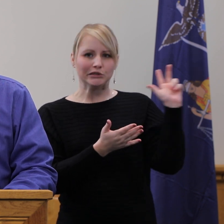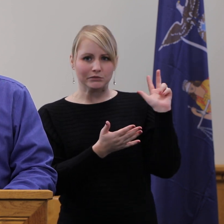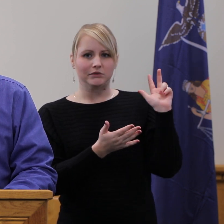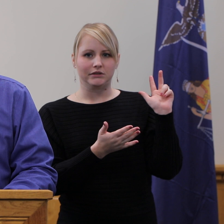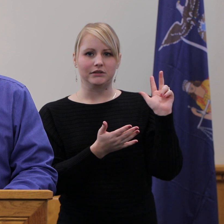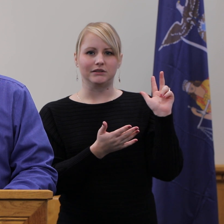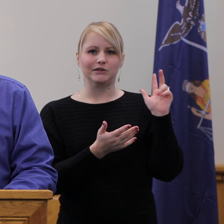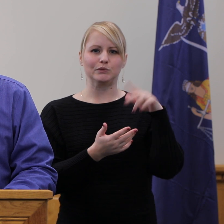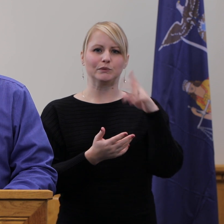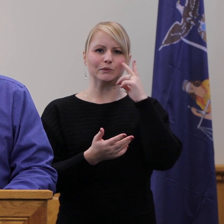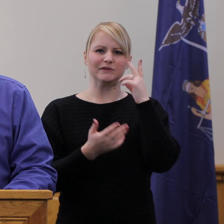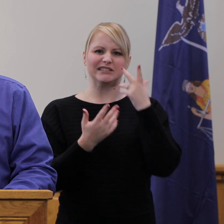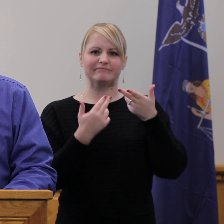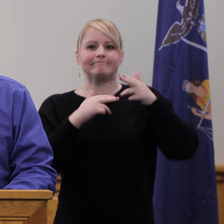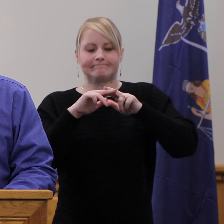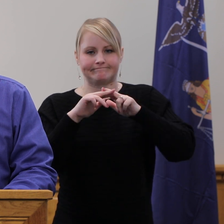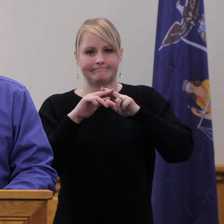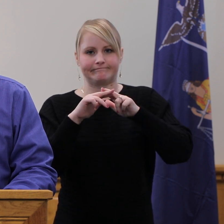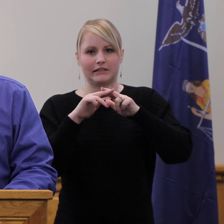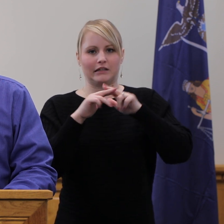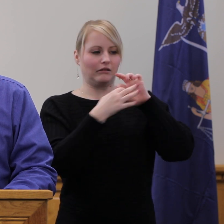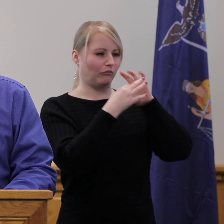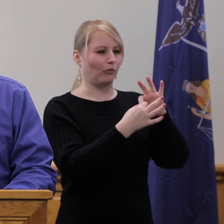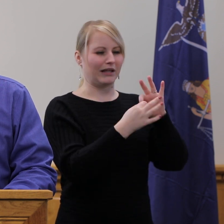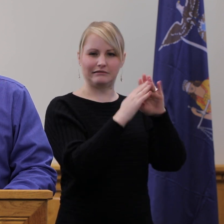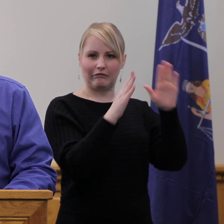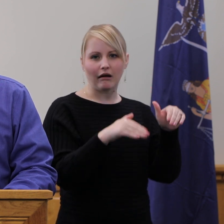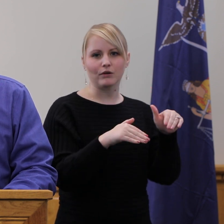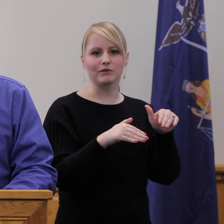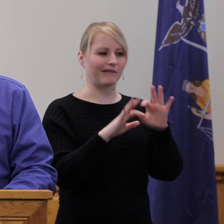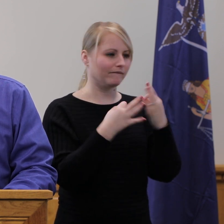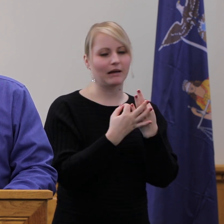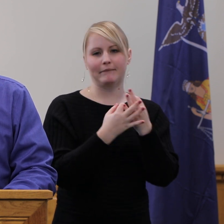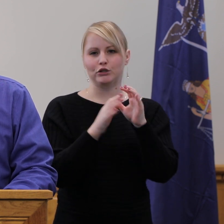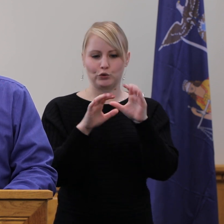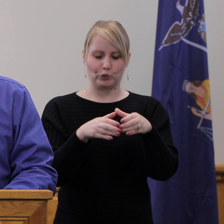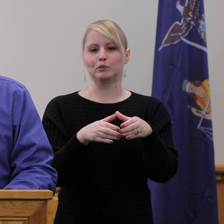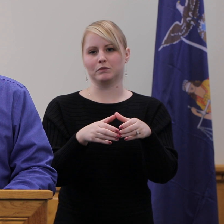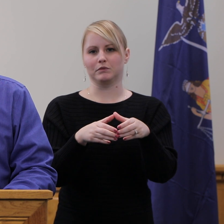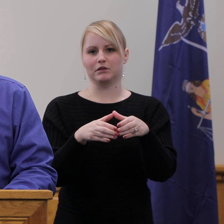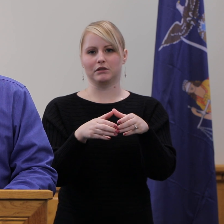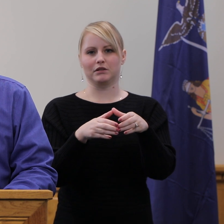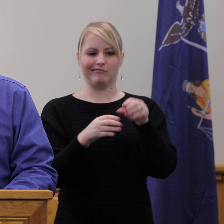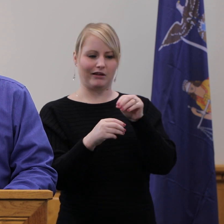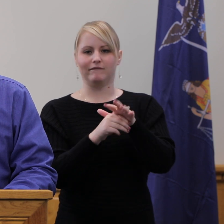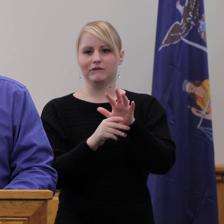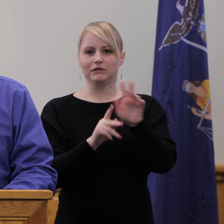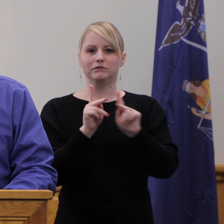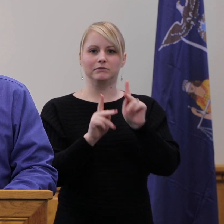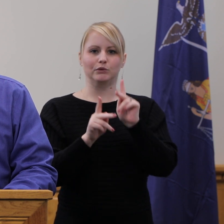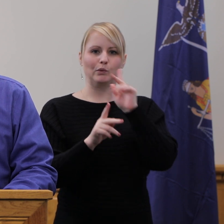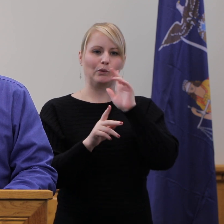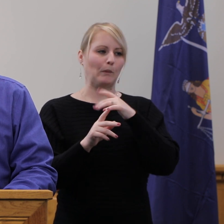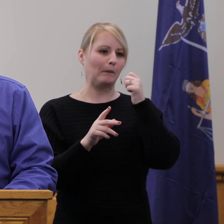positive cases were associated with small clusters in households, families, or groups. The affected residents were mostly adults of varying